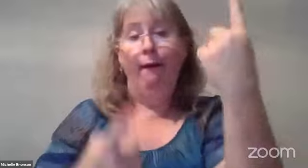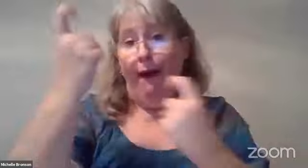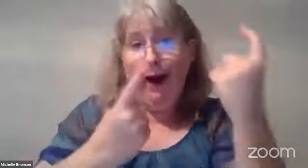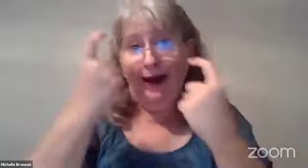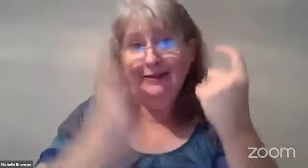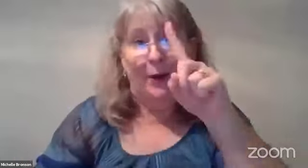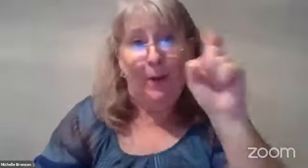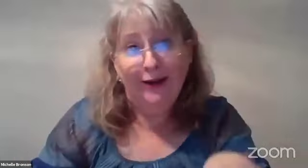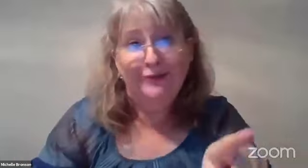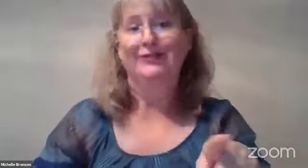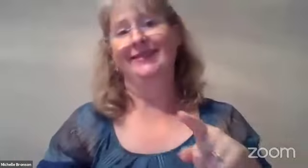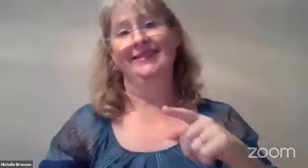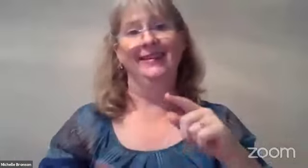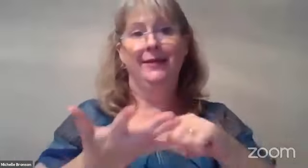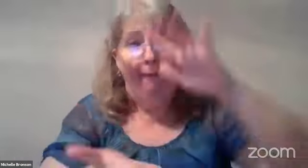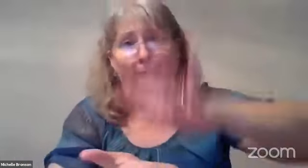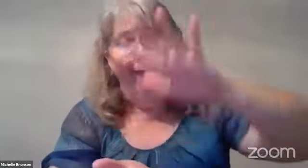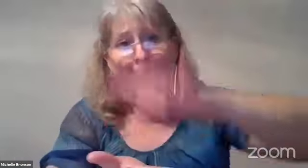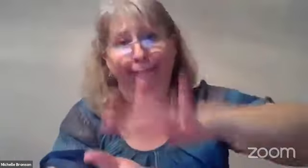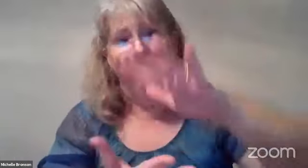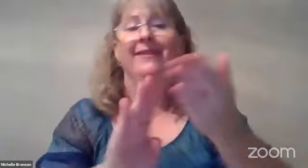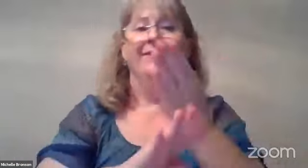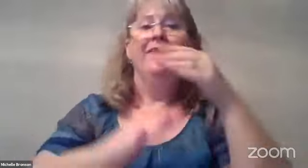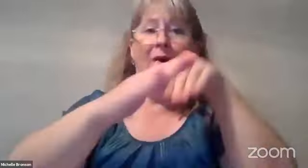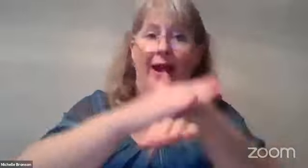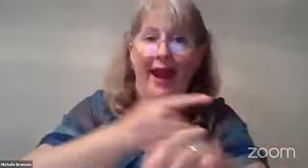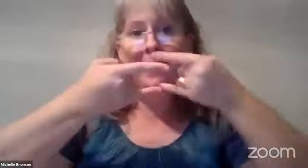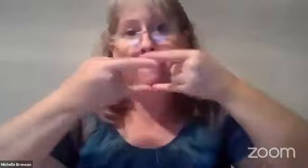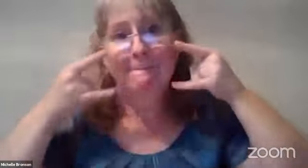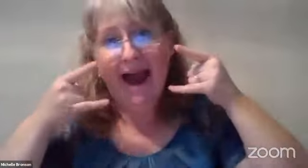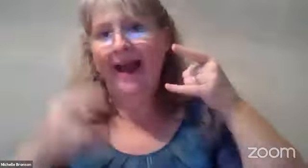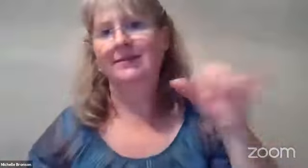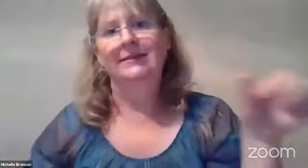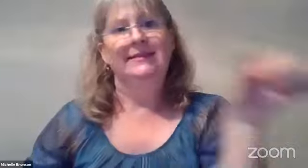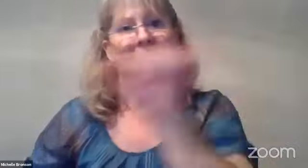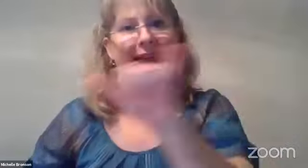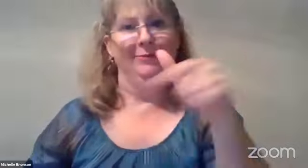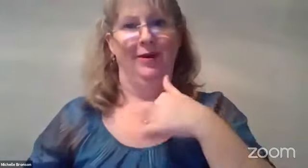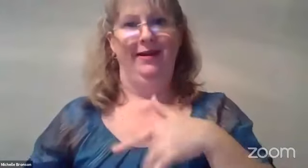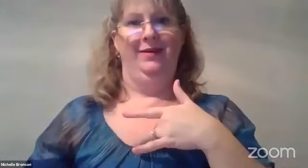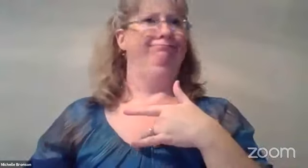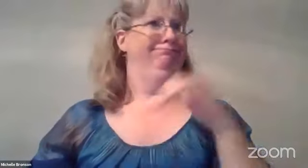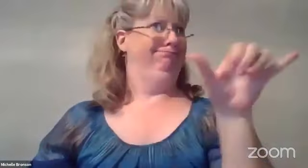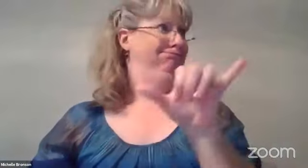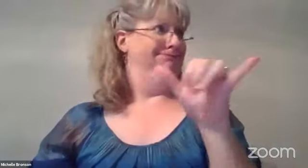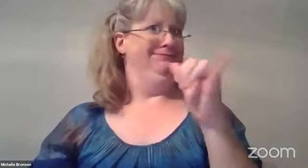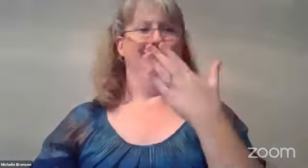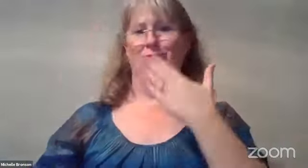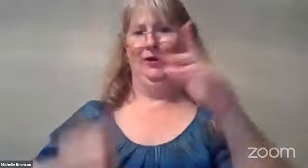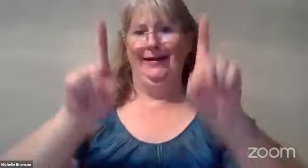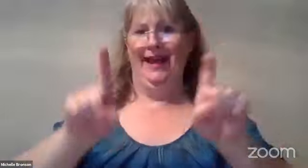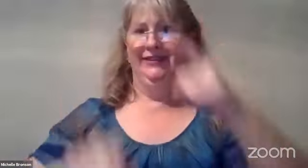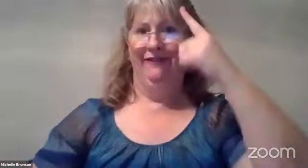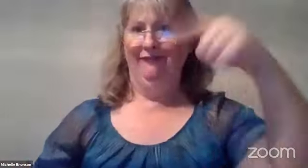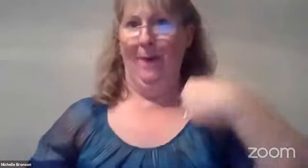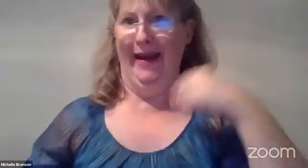I went to a dentist appointment recently and they did the no touch thermometer, hand sanitizer before I went in, making sure everyone had masks on. And it was a